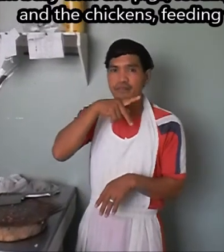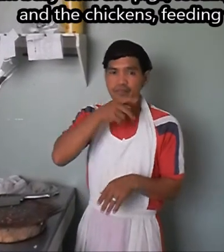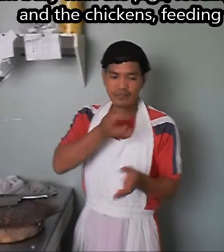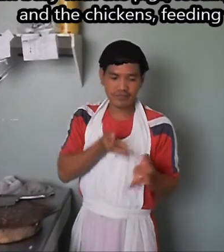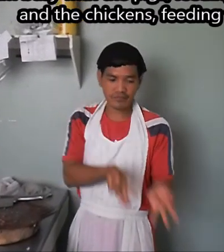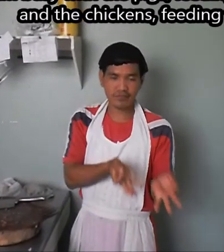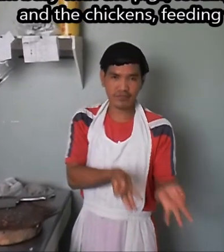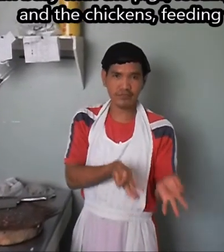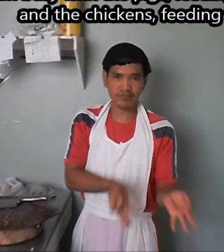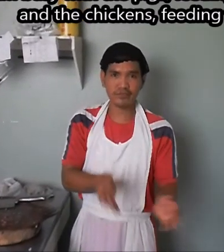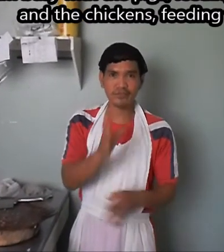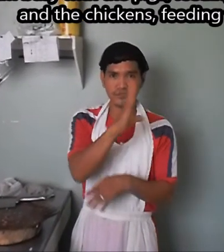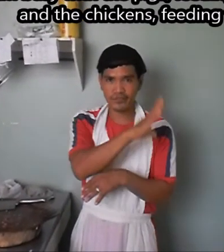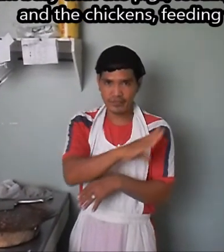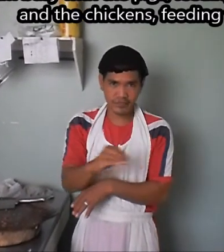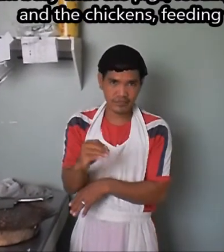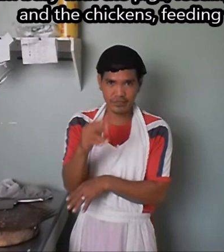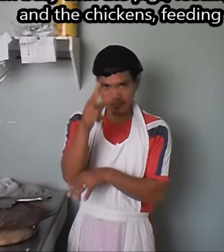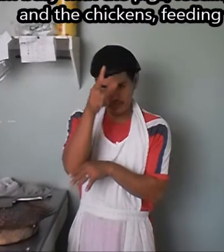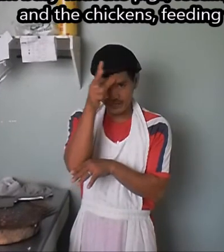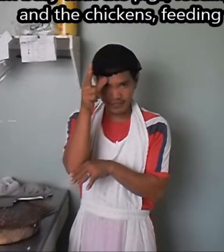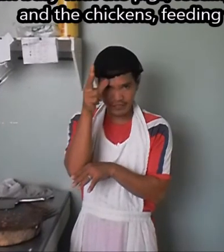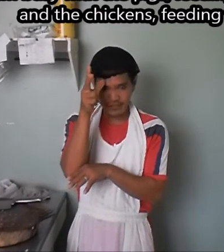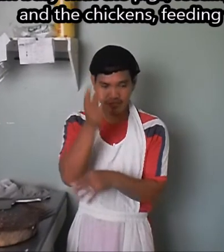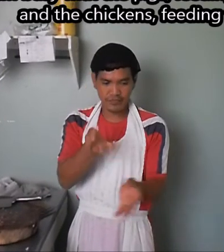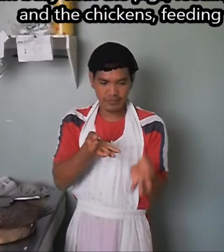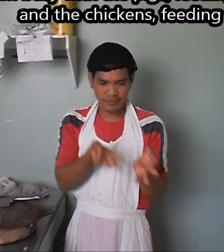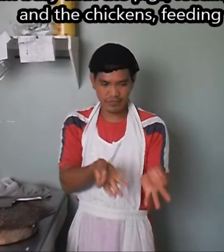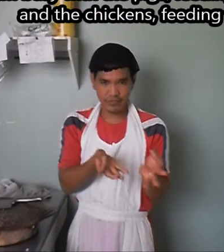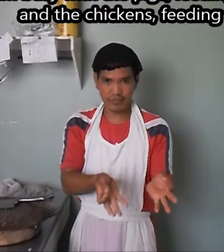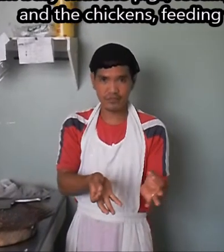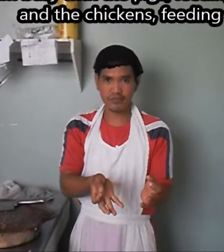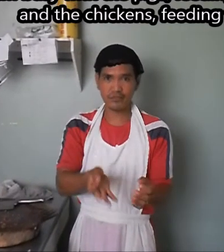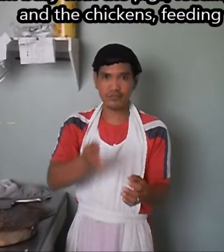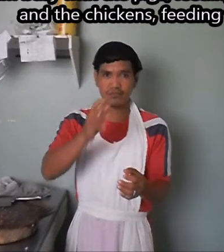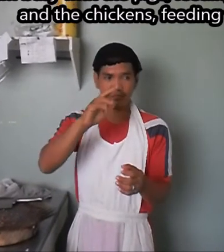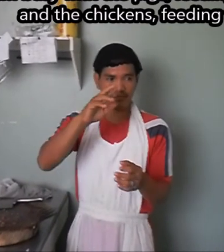with feeding the pigs and the chickens. That's my responsibility.